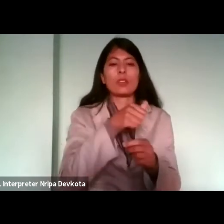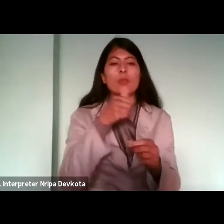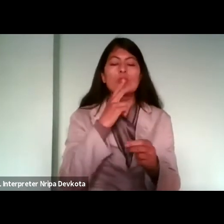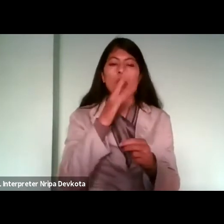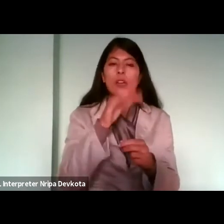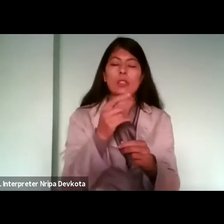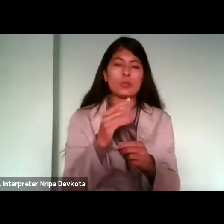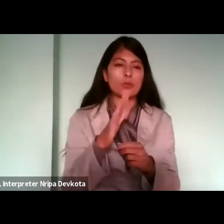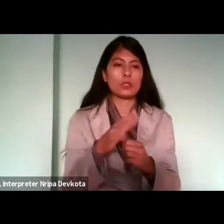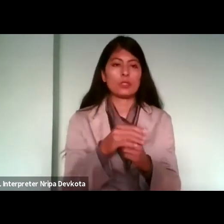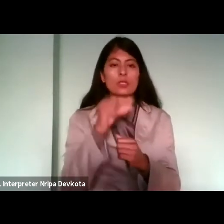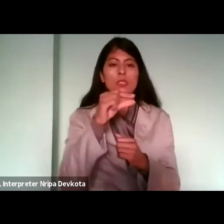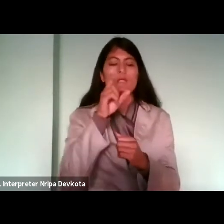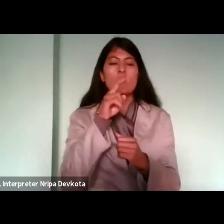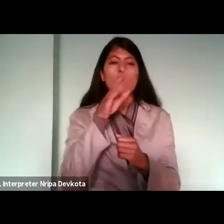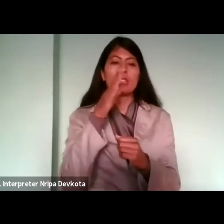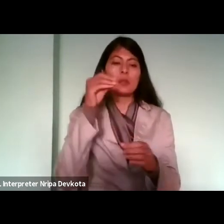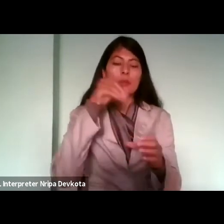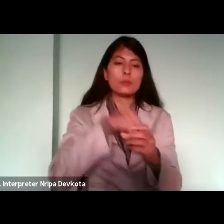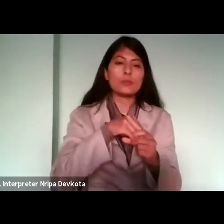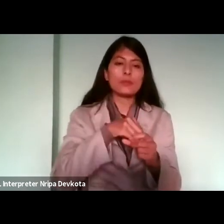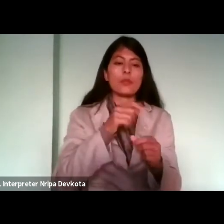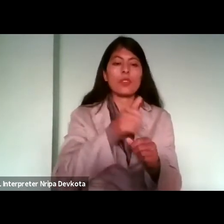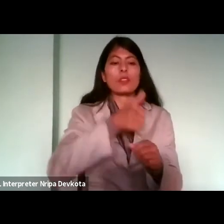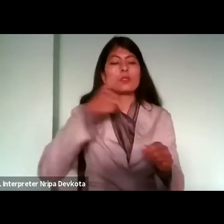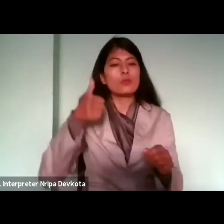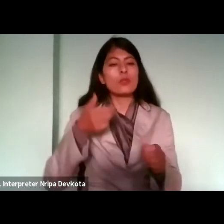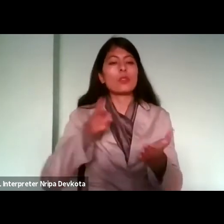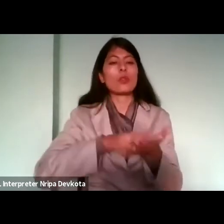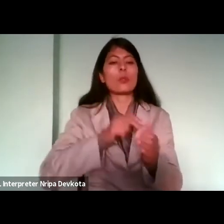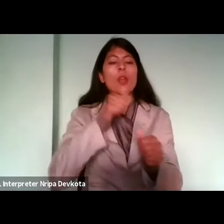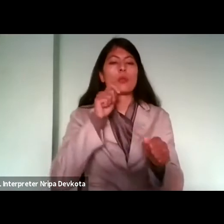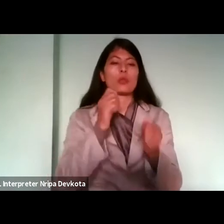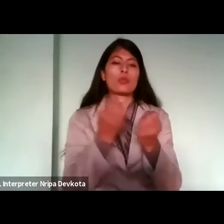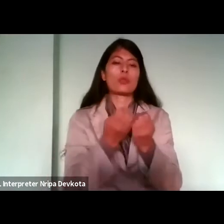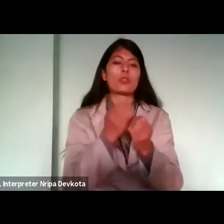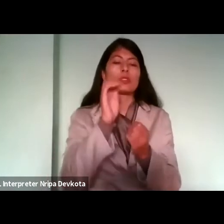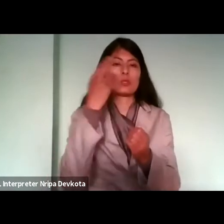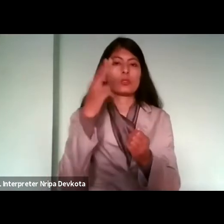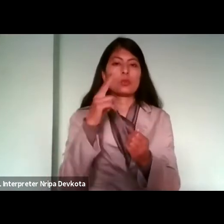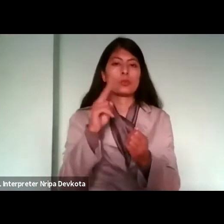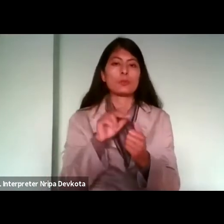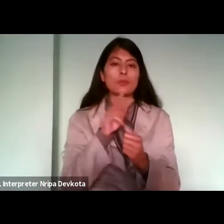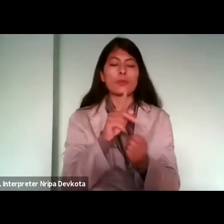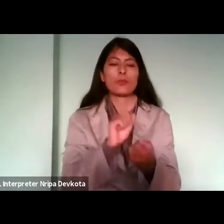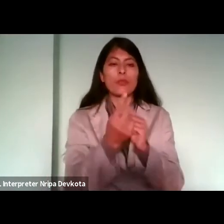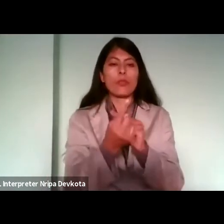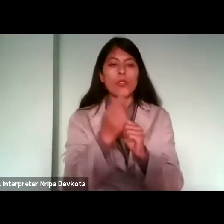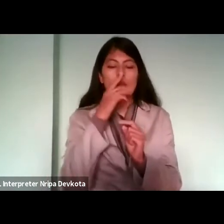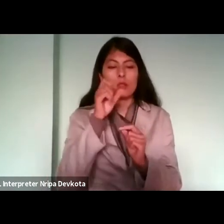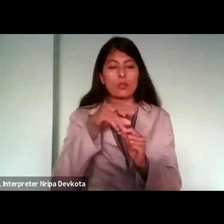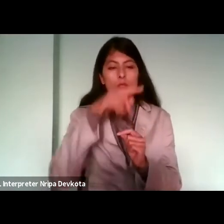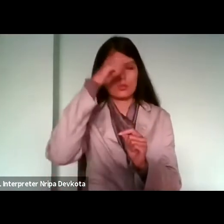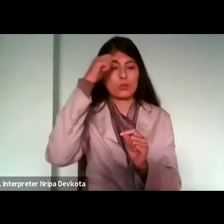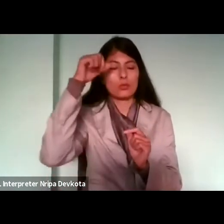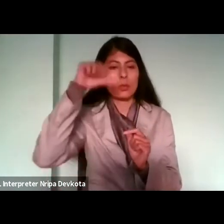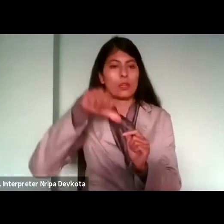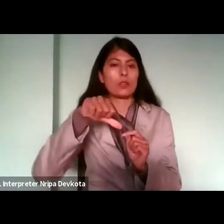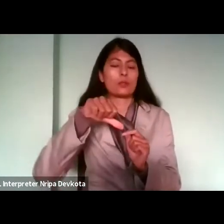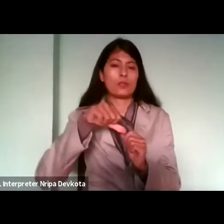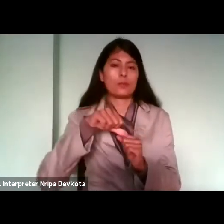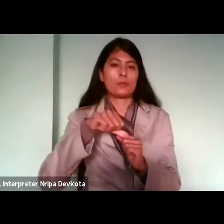the GR could have done much more. Instead, unfortunately, it has chosen to